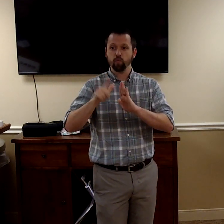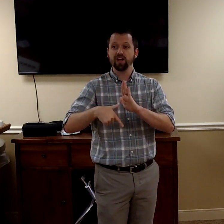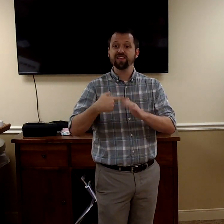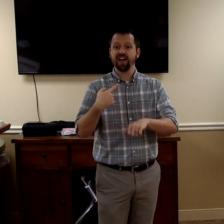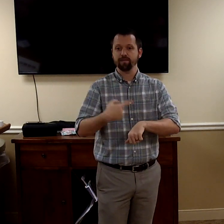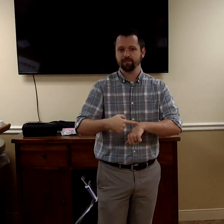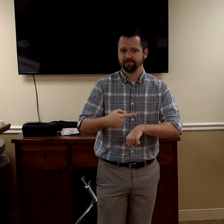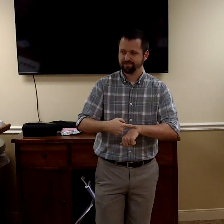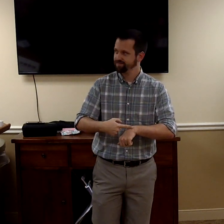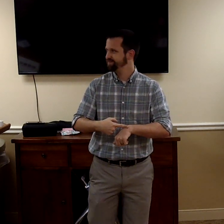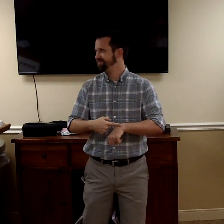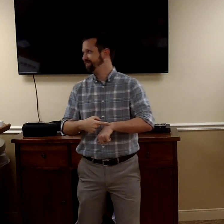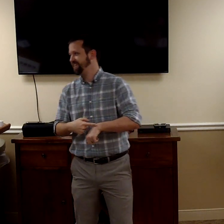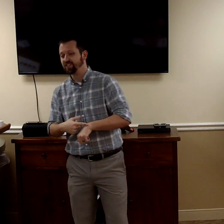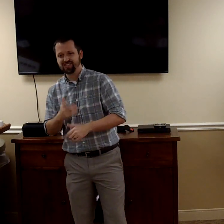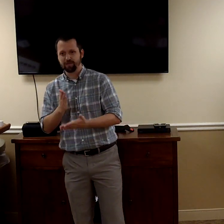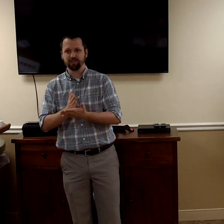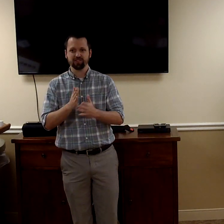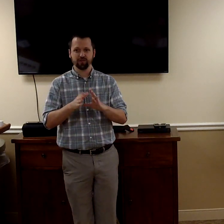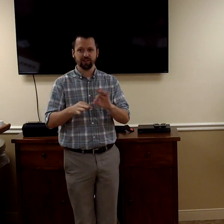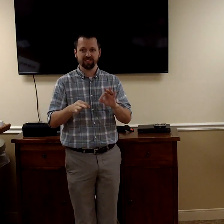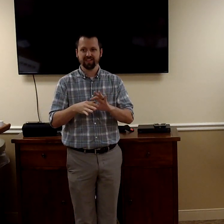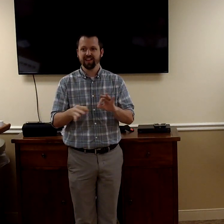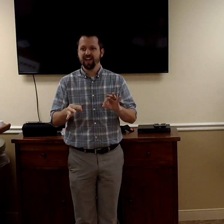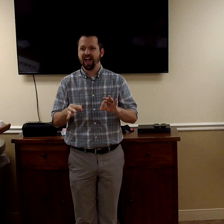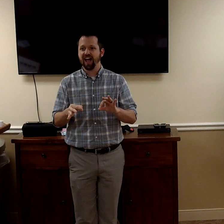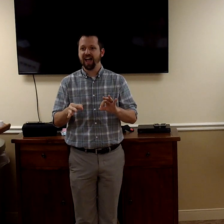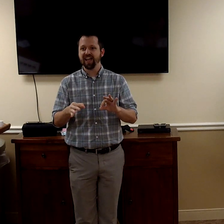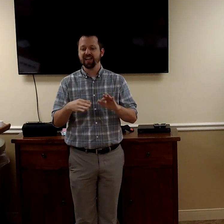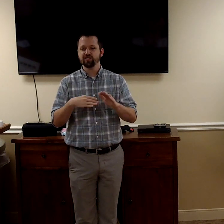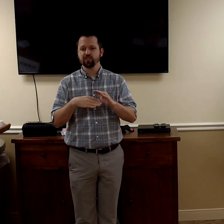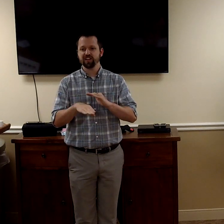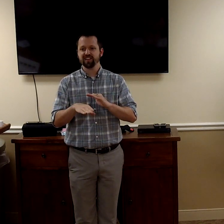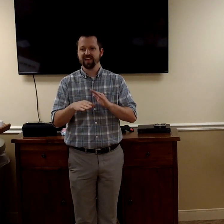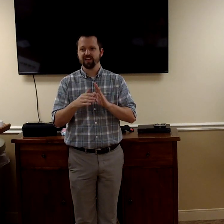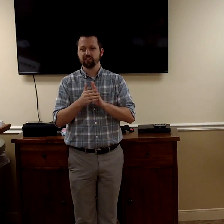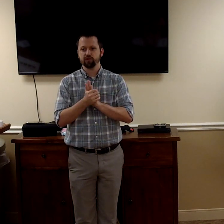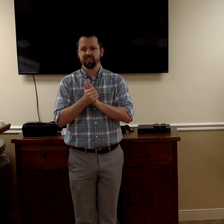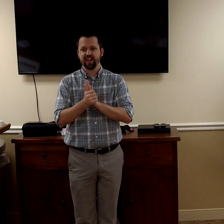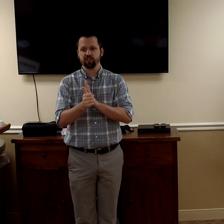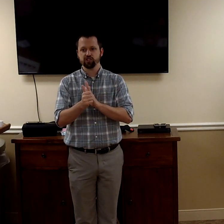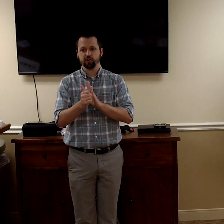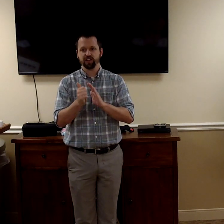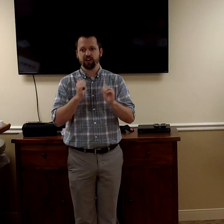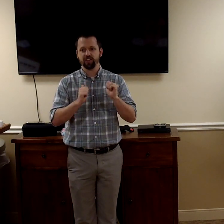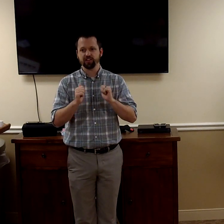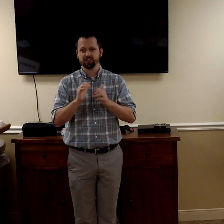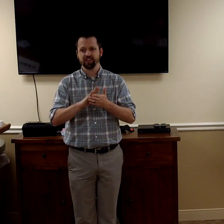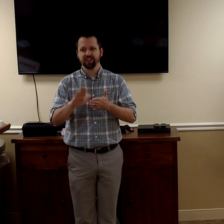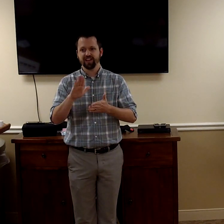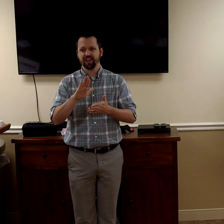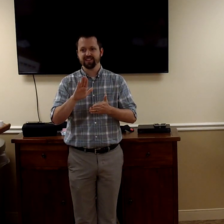One time, and then I'll stop with the stories. I entered to a talent show at college,